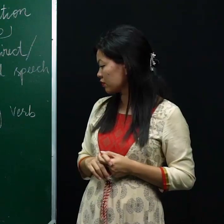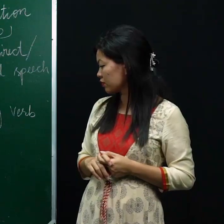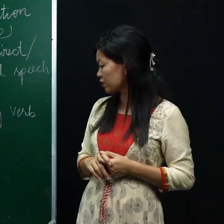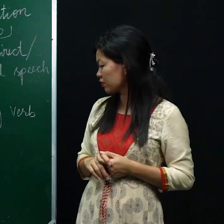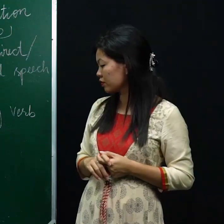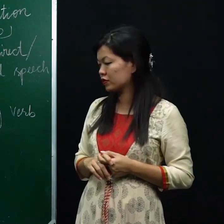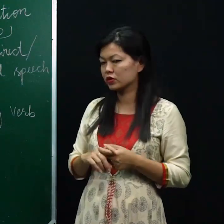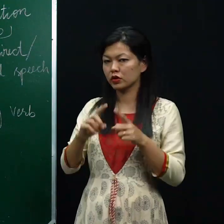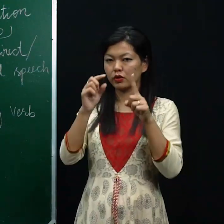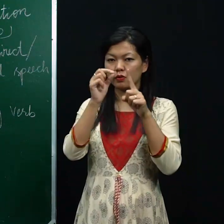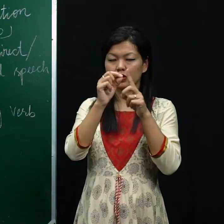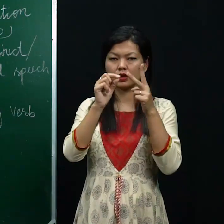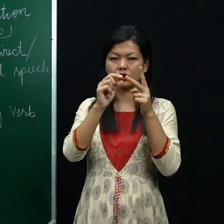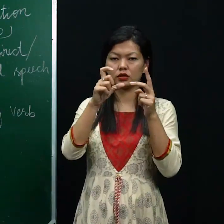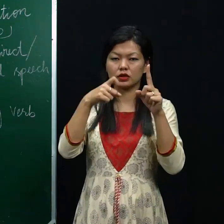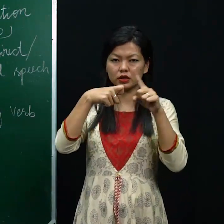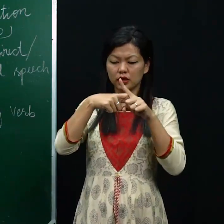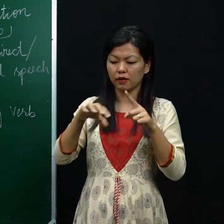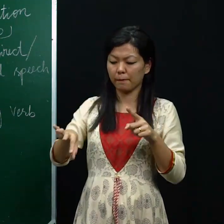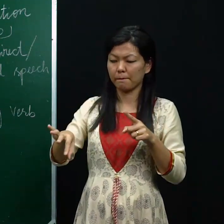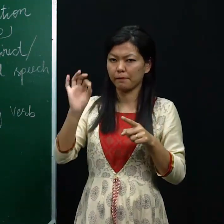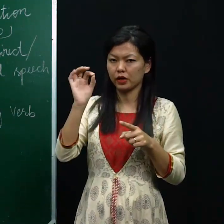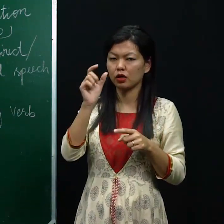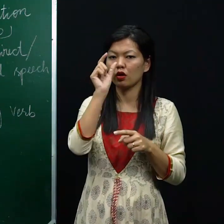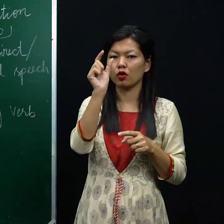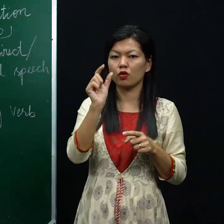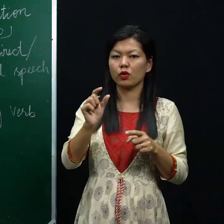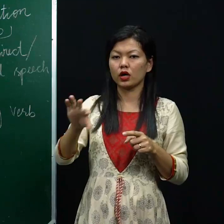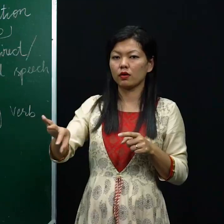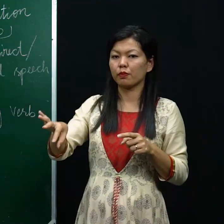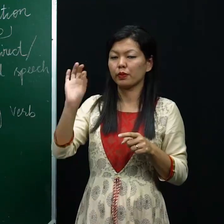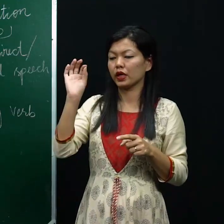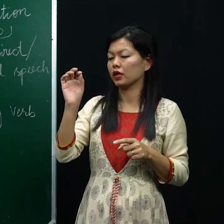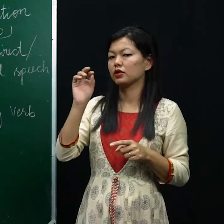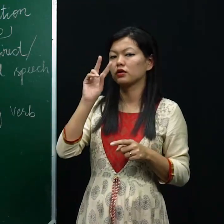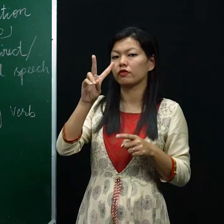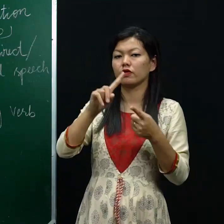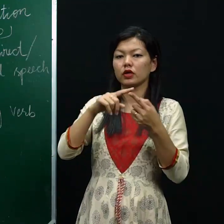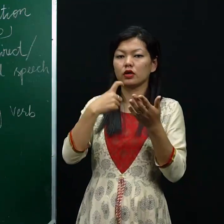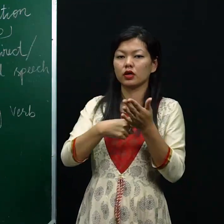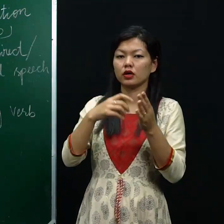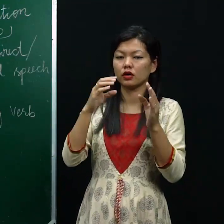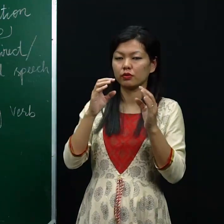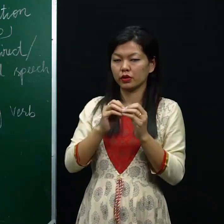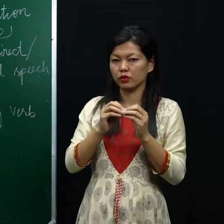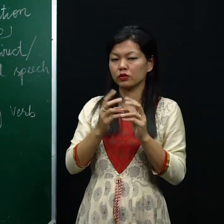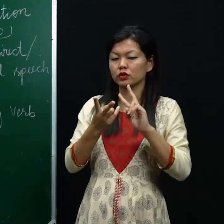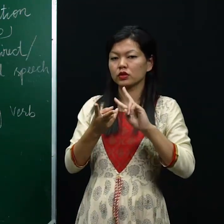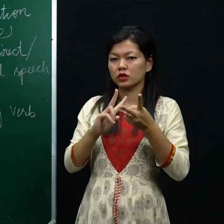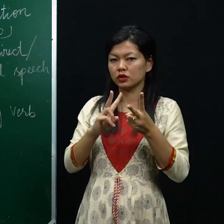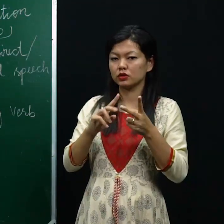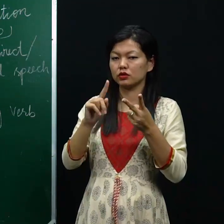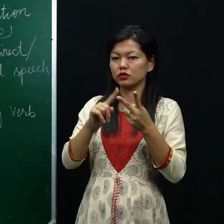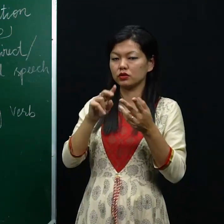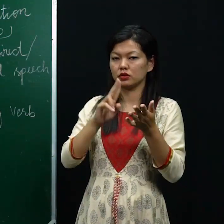See, pick up the pen, the word pick is a verb. And when you change it into indirect speech, let